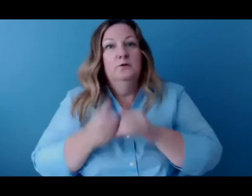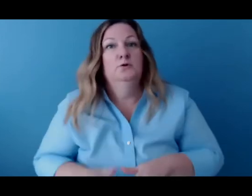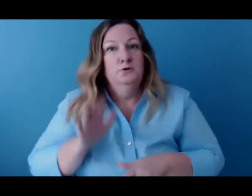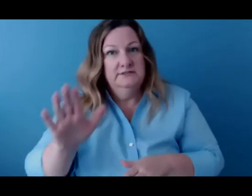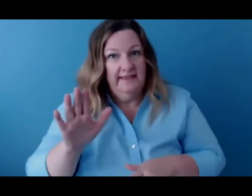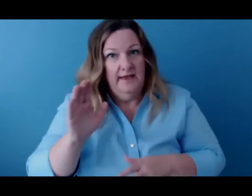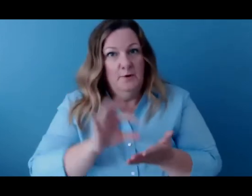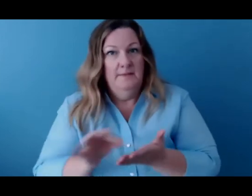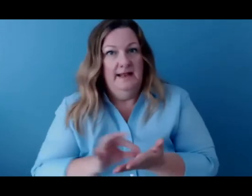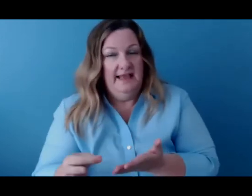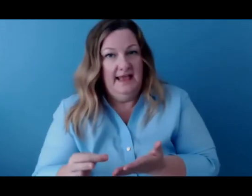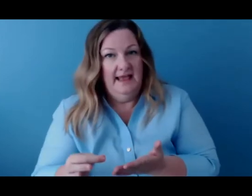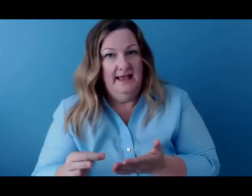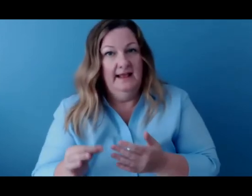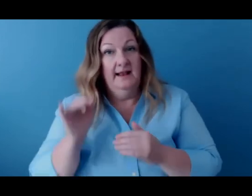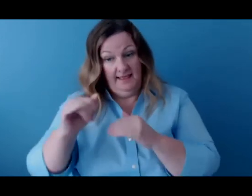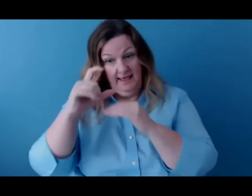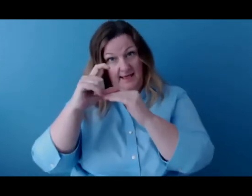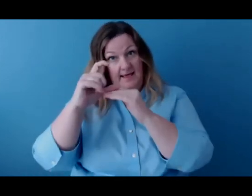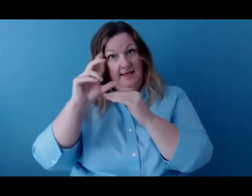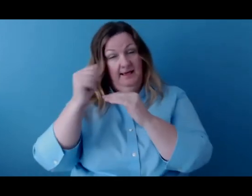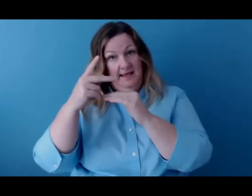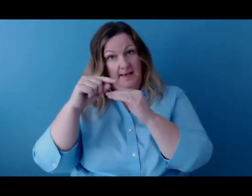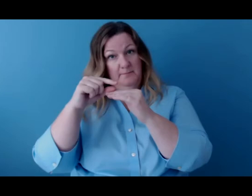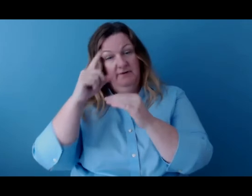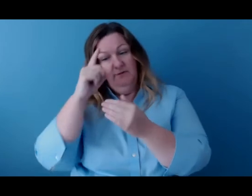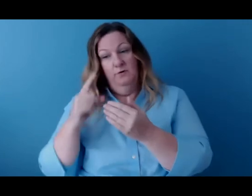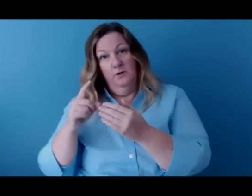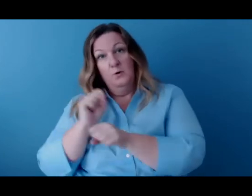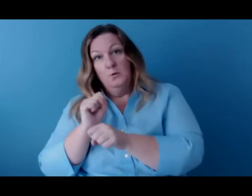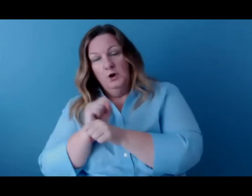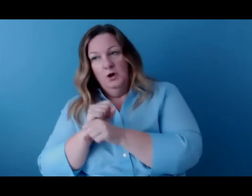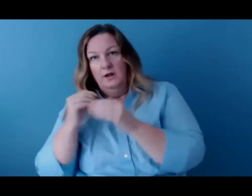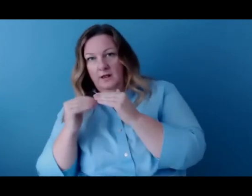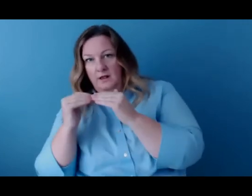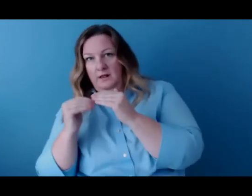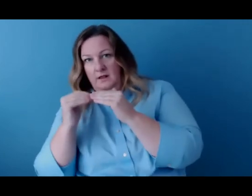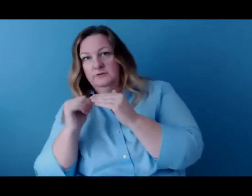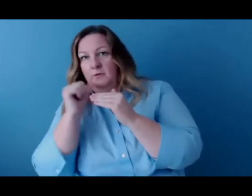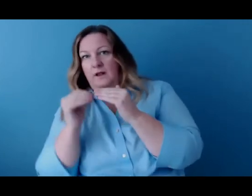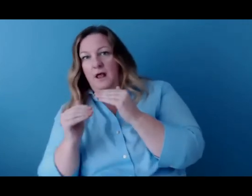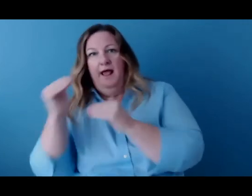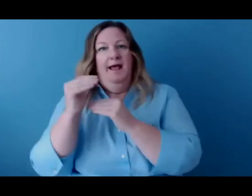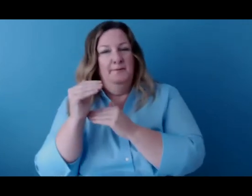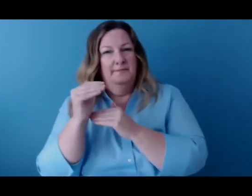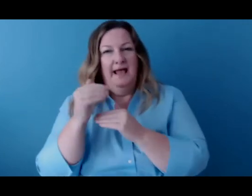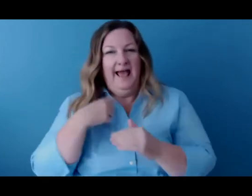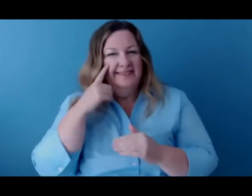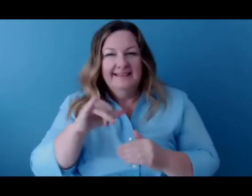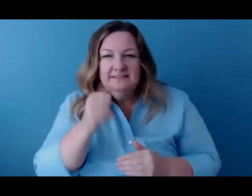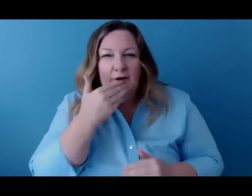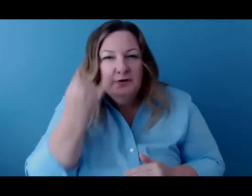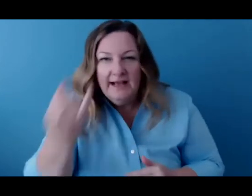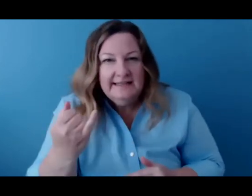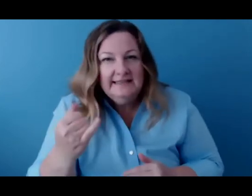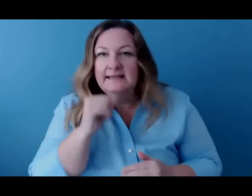Medicaid, that gap that exists is where the real problem is, in my opinion. And people that are incentivized to, if